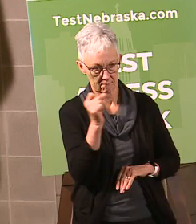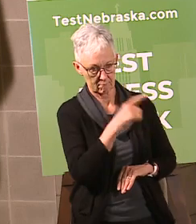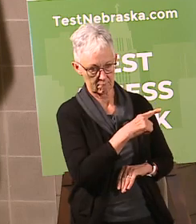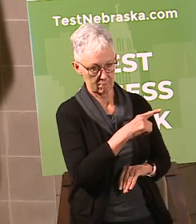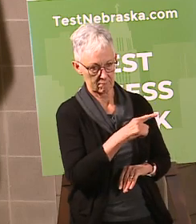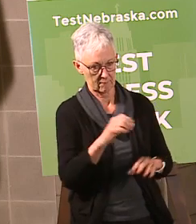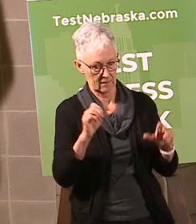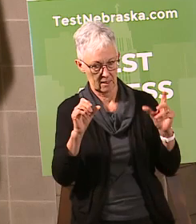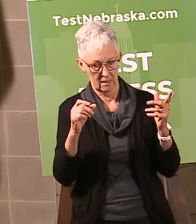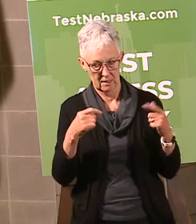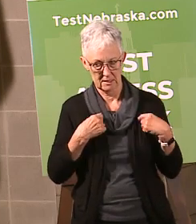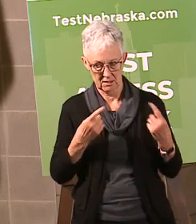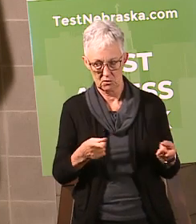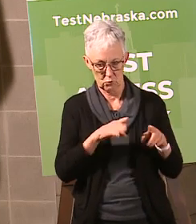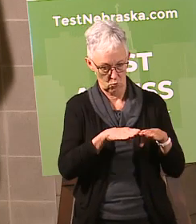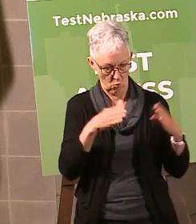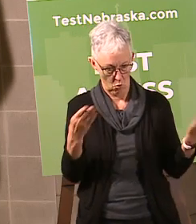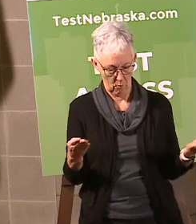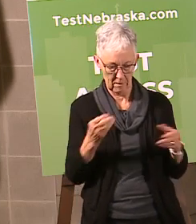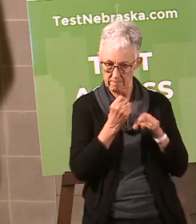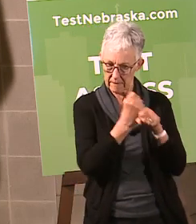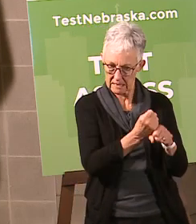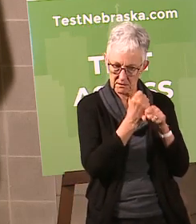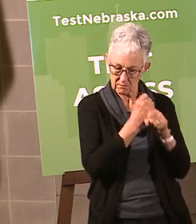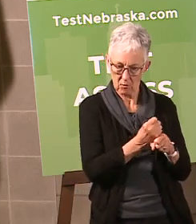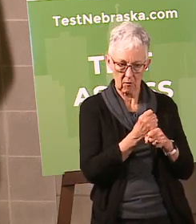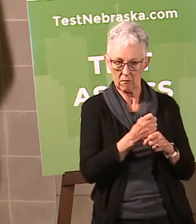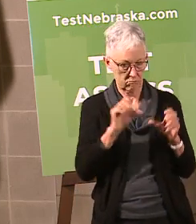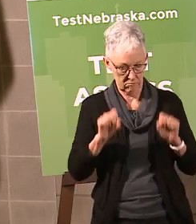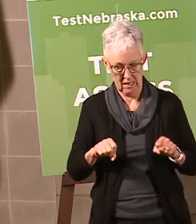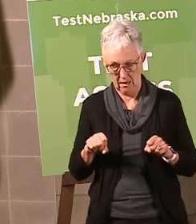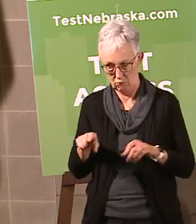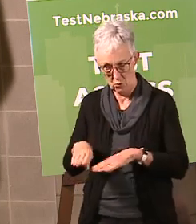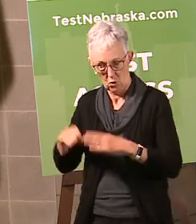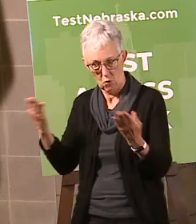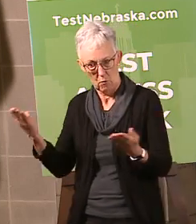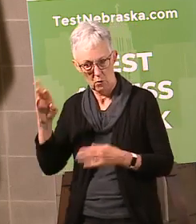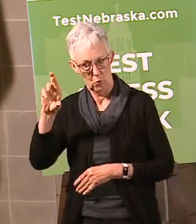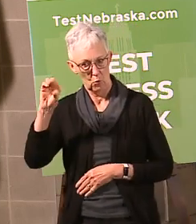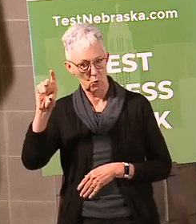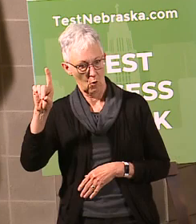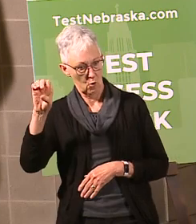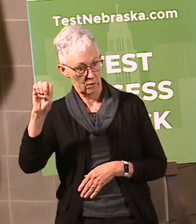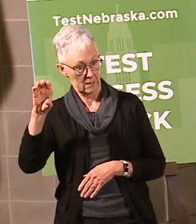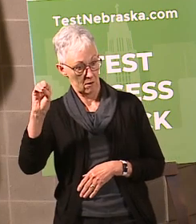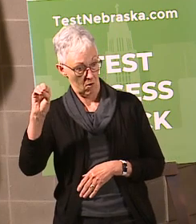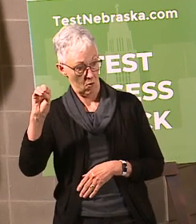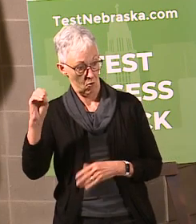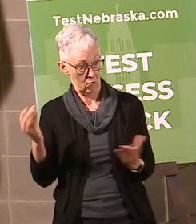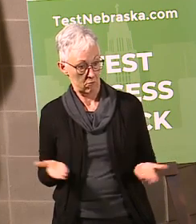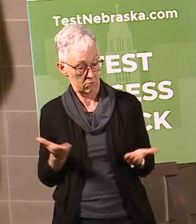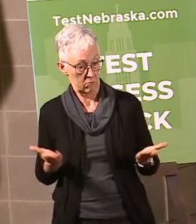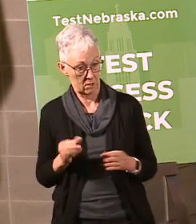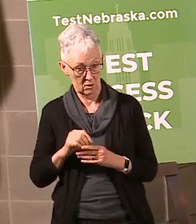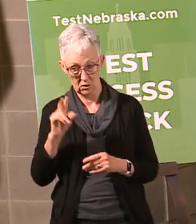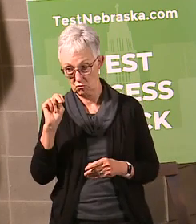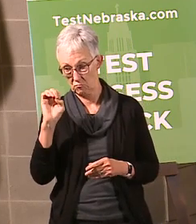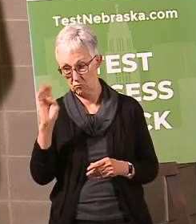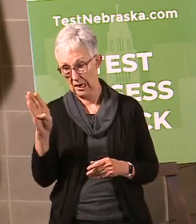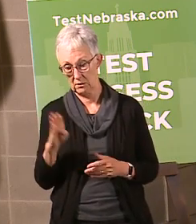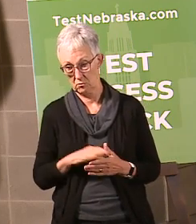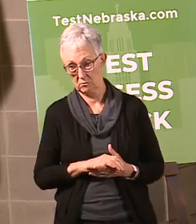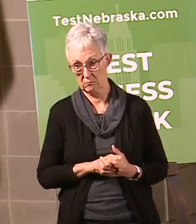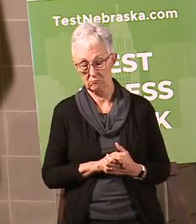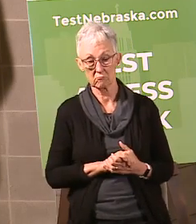rodeo activities with certain guidelines? So Dave Schroeder, KRVM, wants to know that since we've taken some steps with regard to baseball